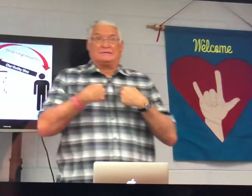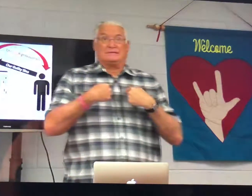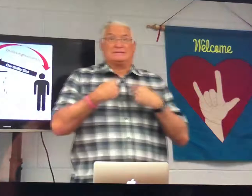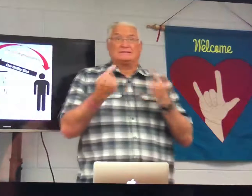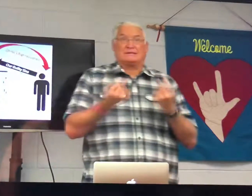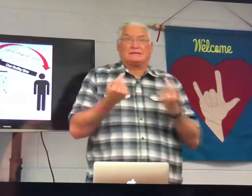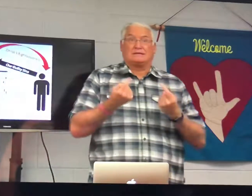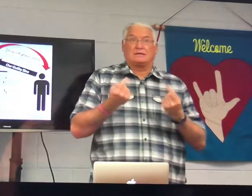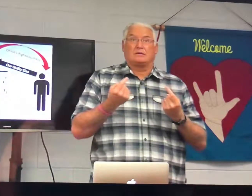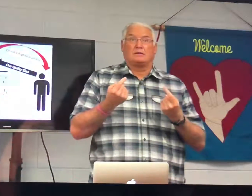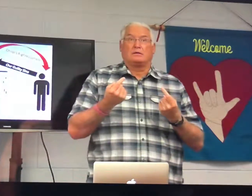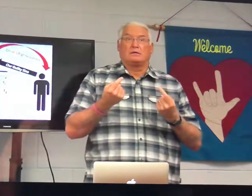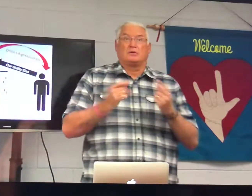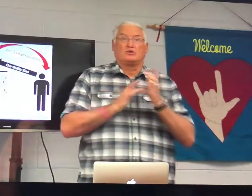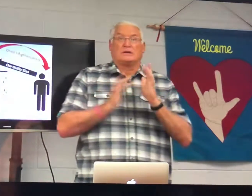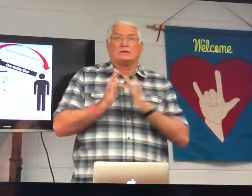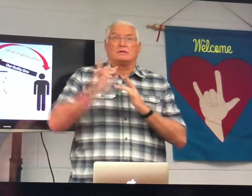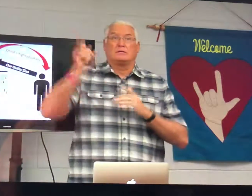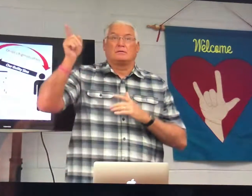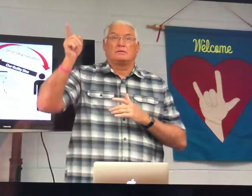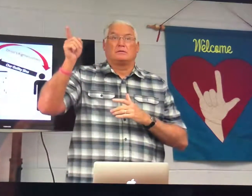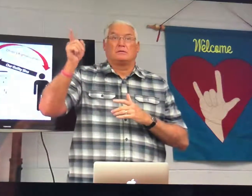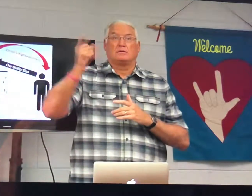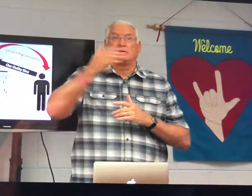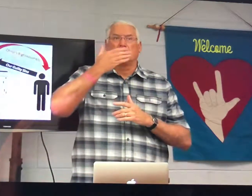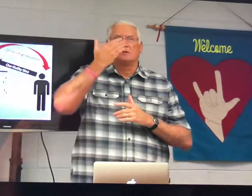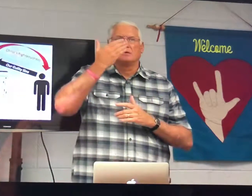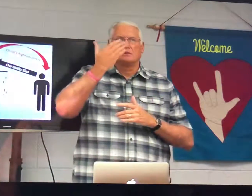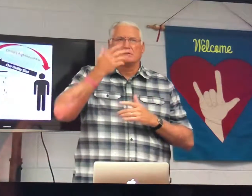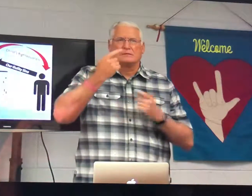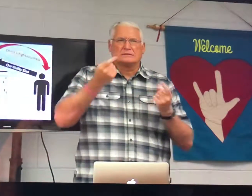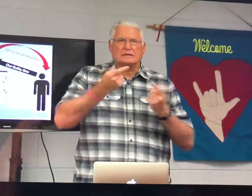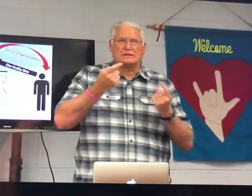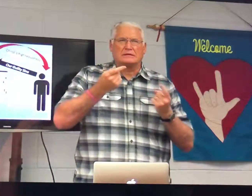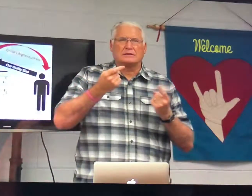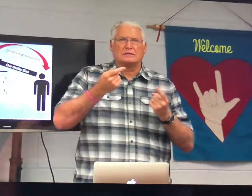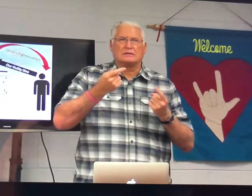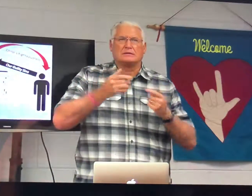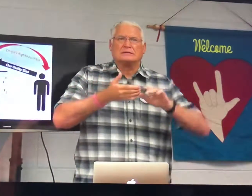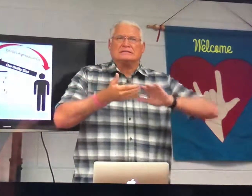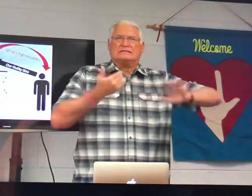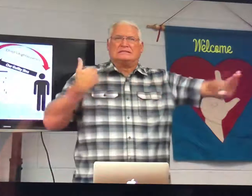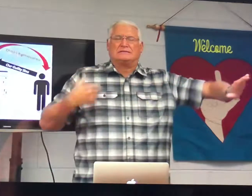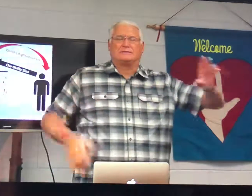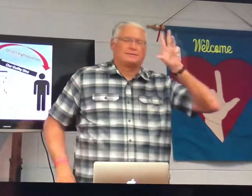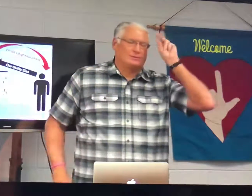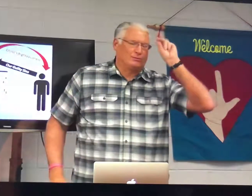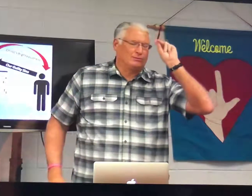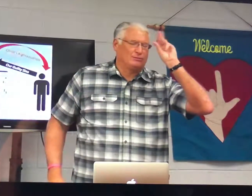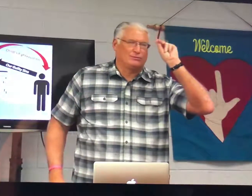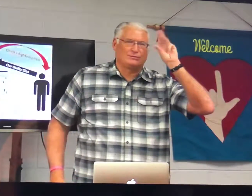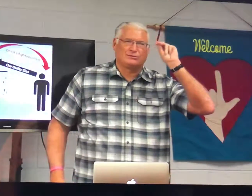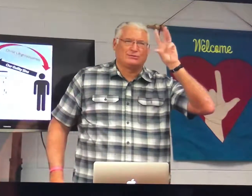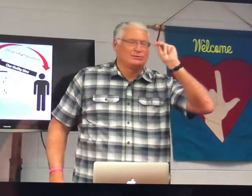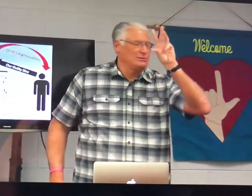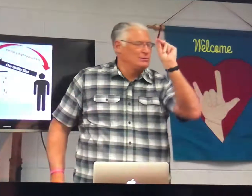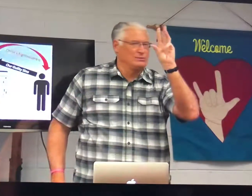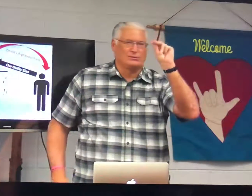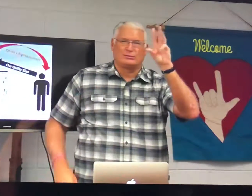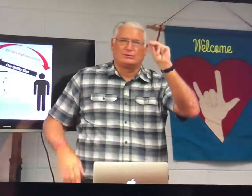Ground ball over the mound, right behind second base. Joey Wendell stationed there, and the one pitch at bat for Scope.